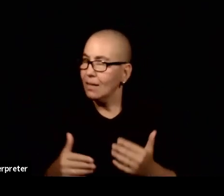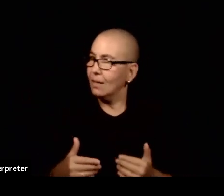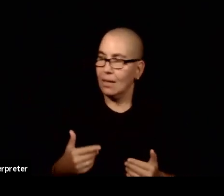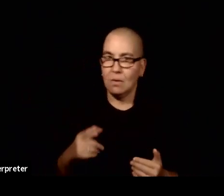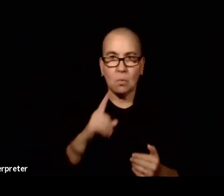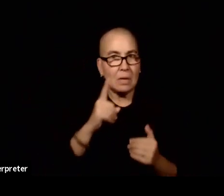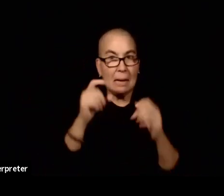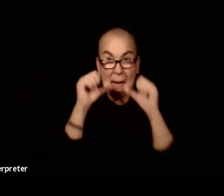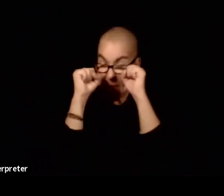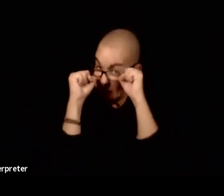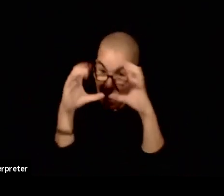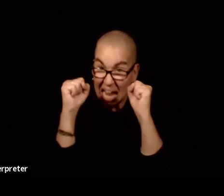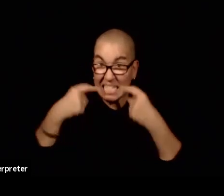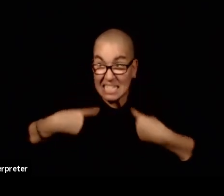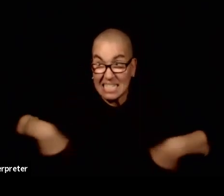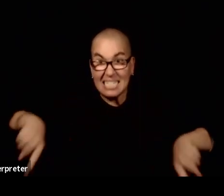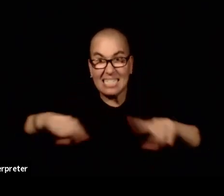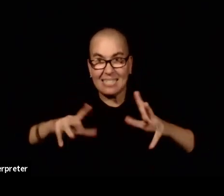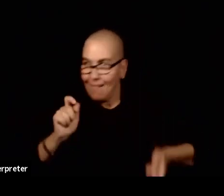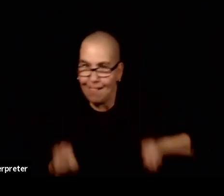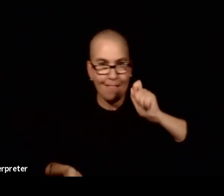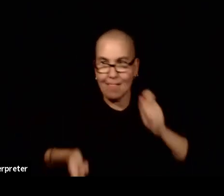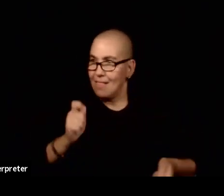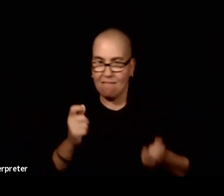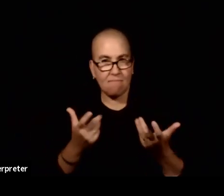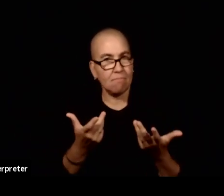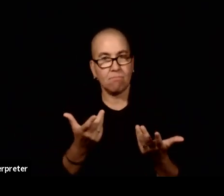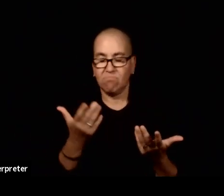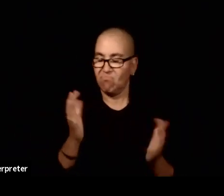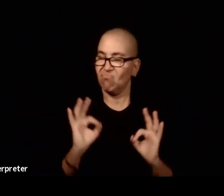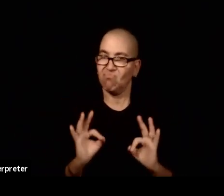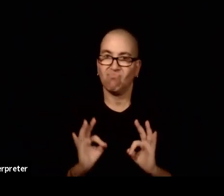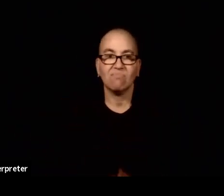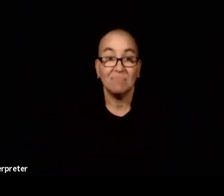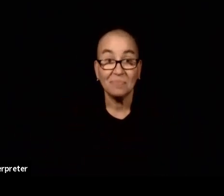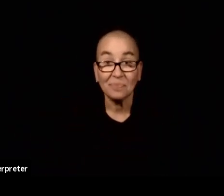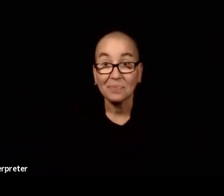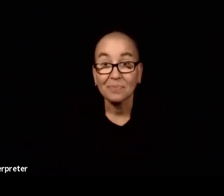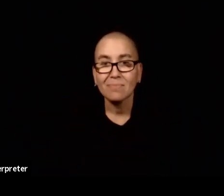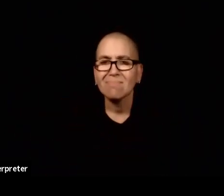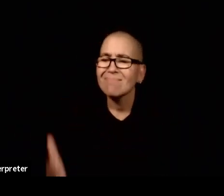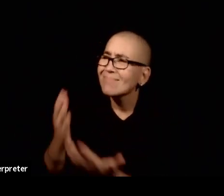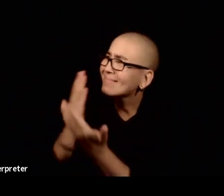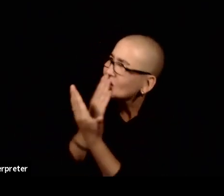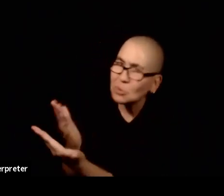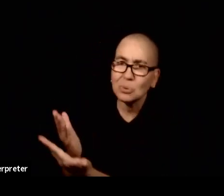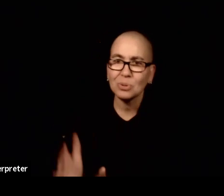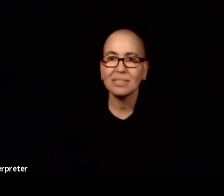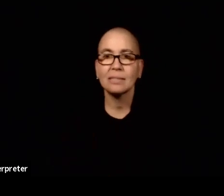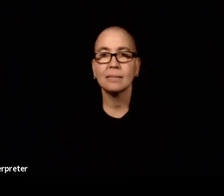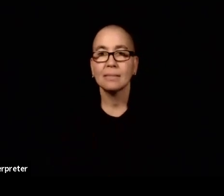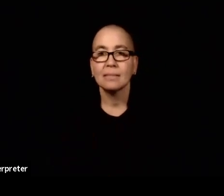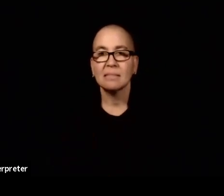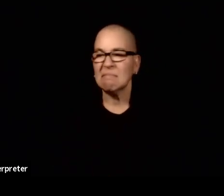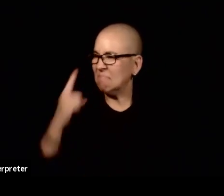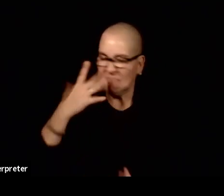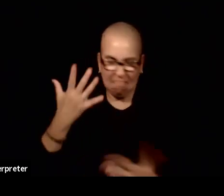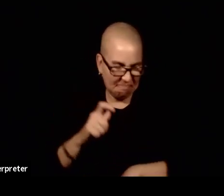Thank you to everyone on the call today. That's all the time we have this afternoon. If you had a question we were not able to address, please feel free to reach out